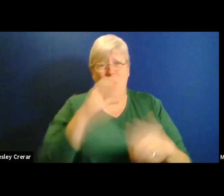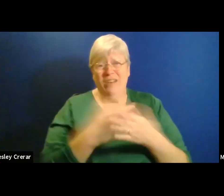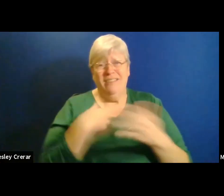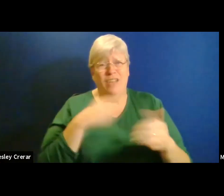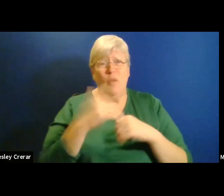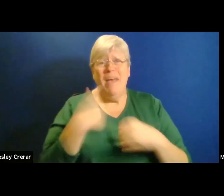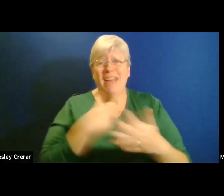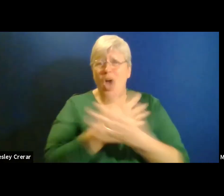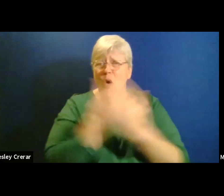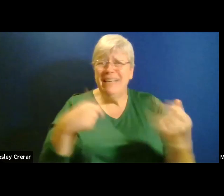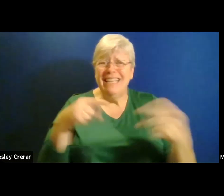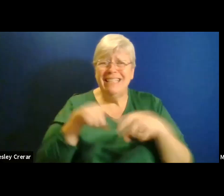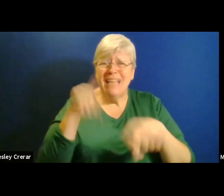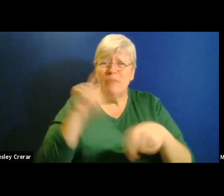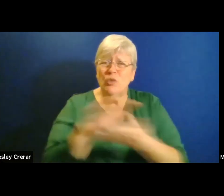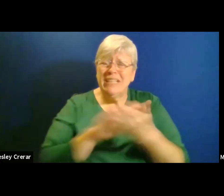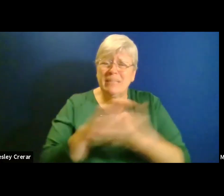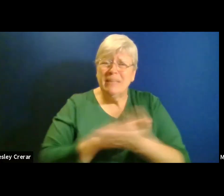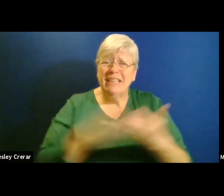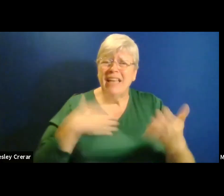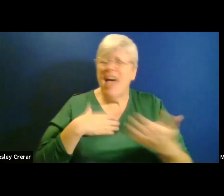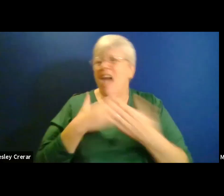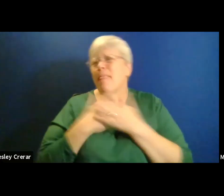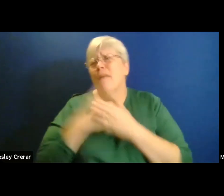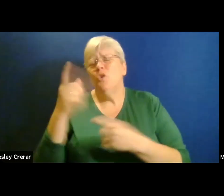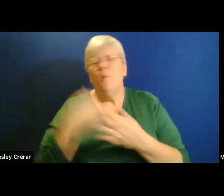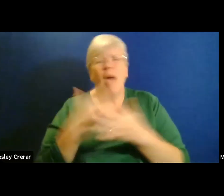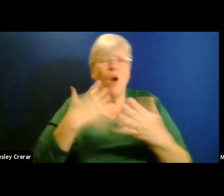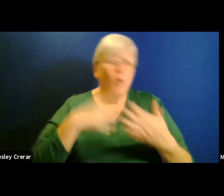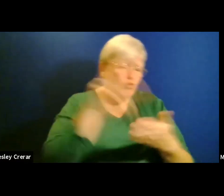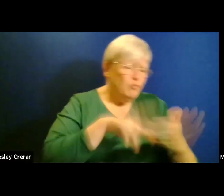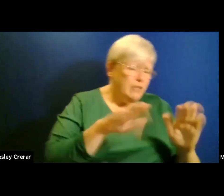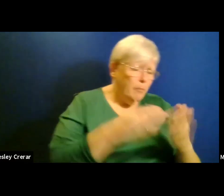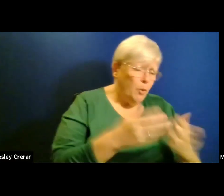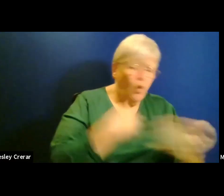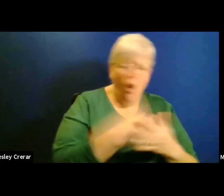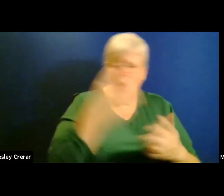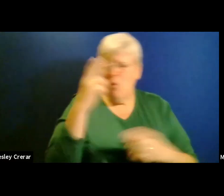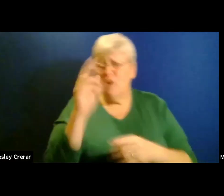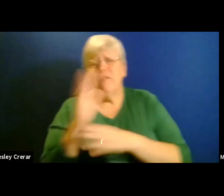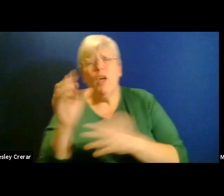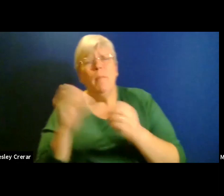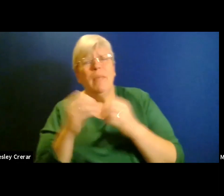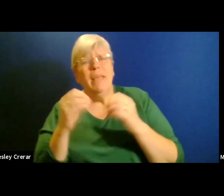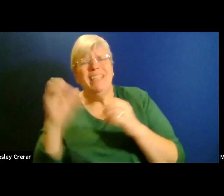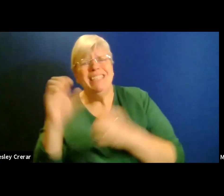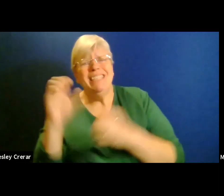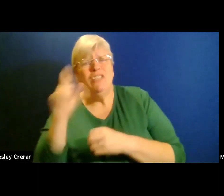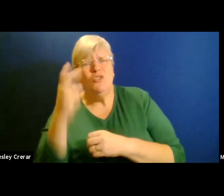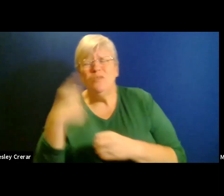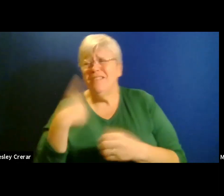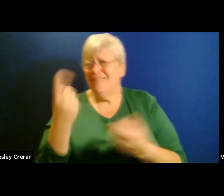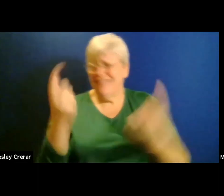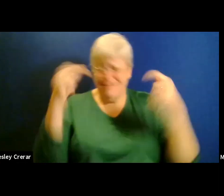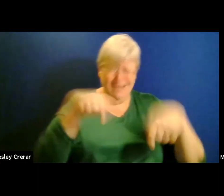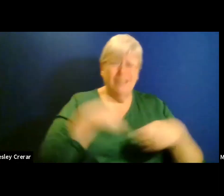you, but I want the Finnish reading catcher in their eye. I'd be watching that Bergman film that's on BBC Two this afternoon, not standing here freezing my bollocks off